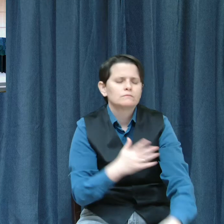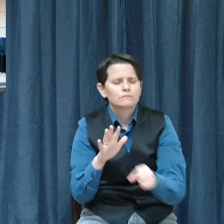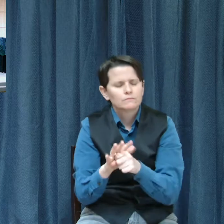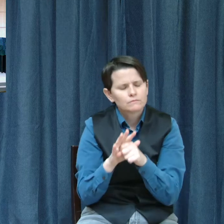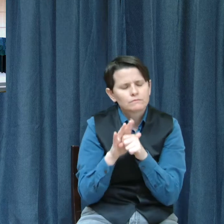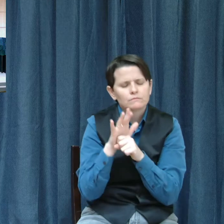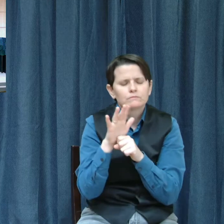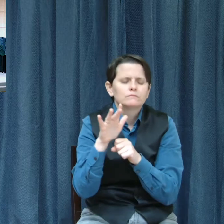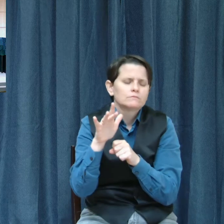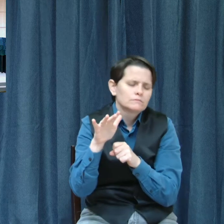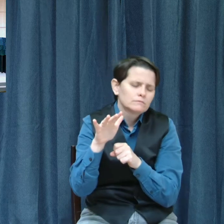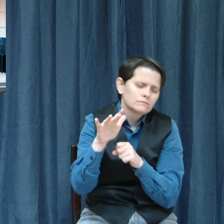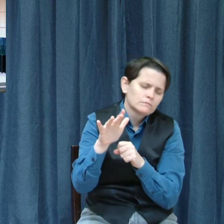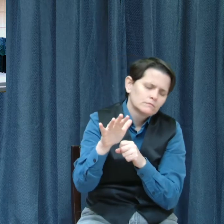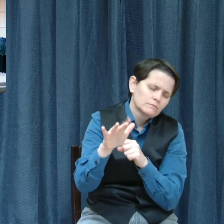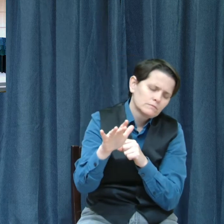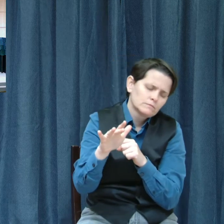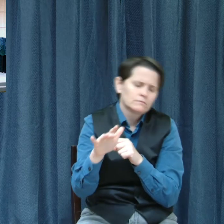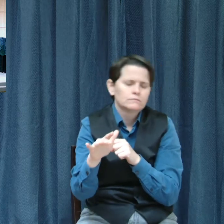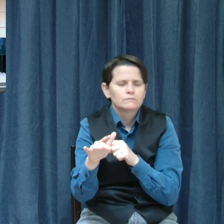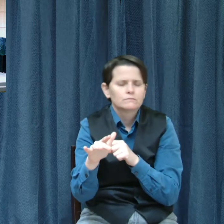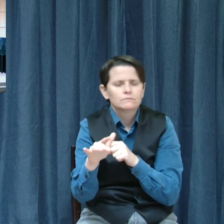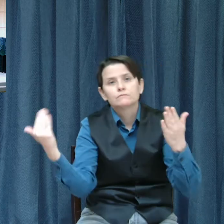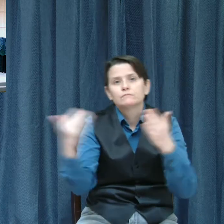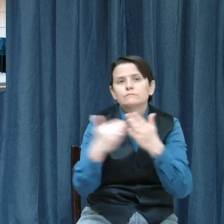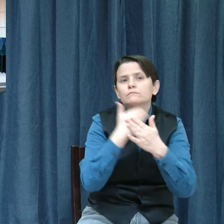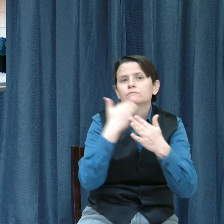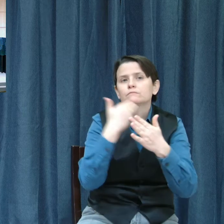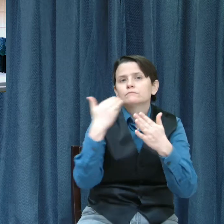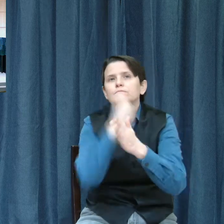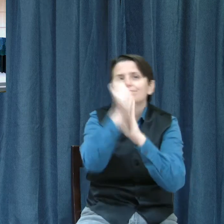prosperity. It's a new season.